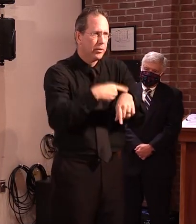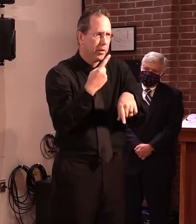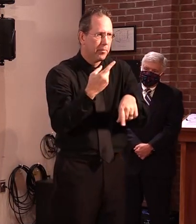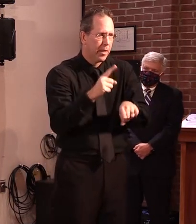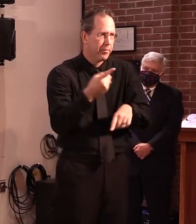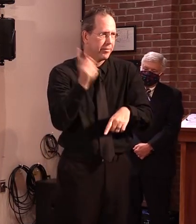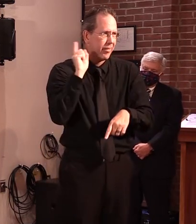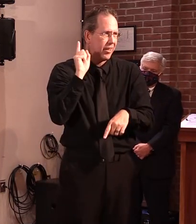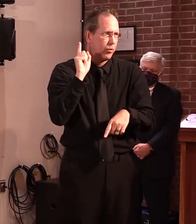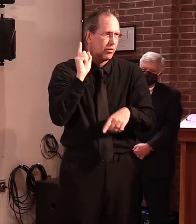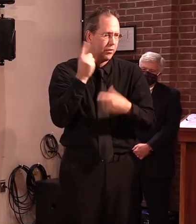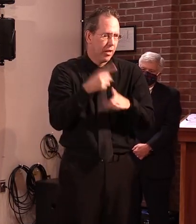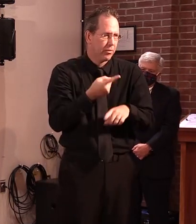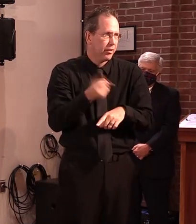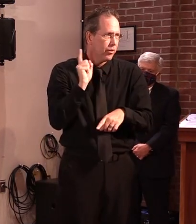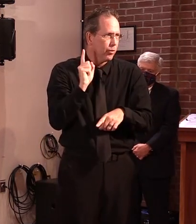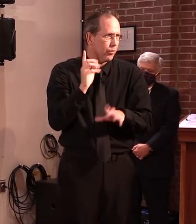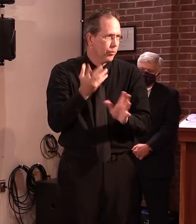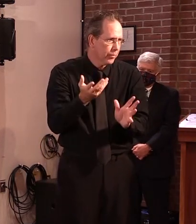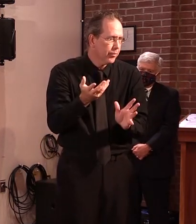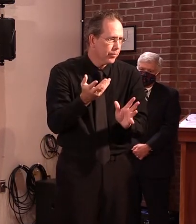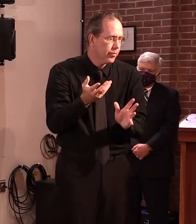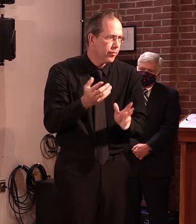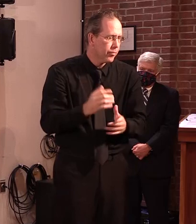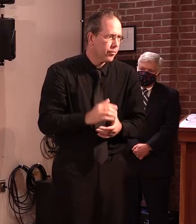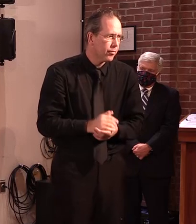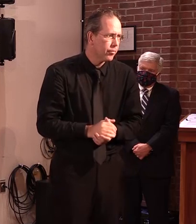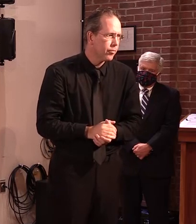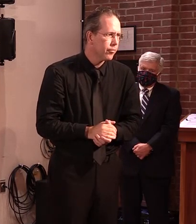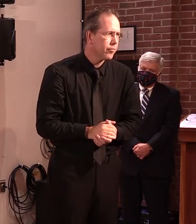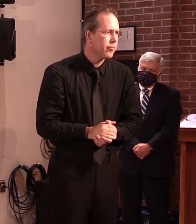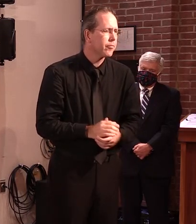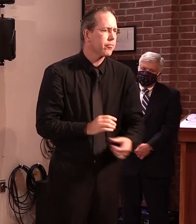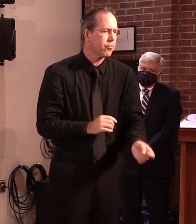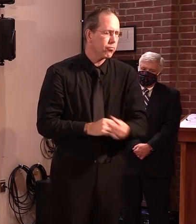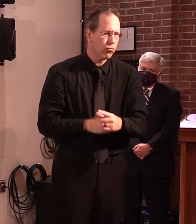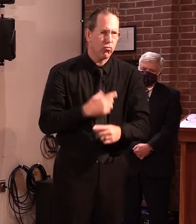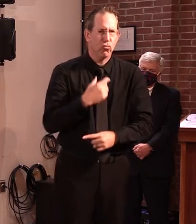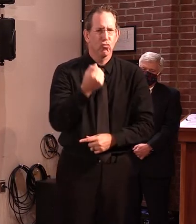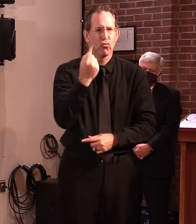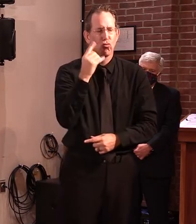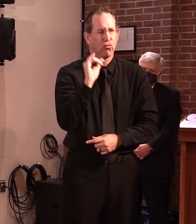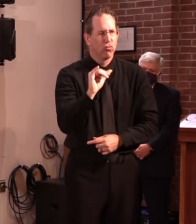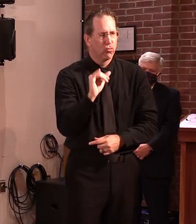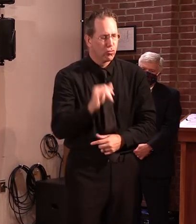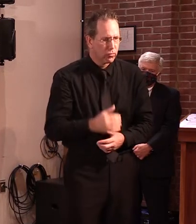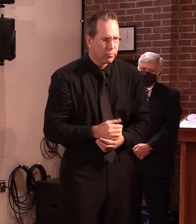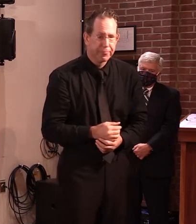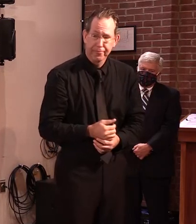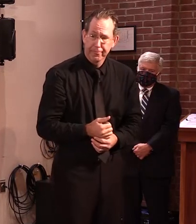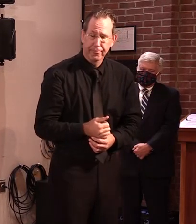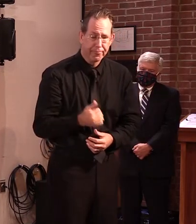end of last week. Okay, thank you very much. Thank you.